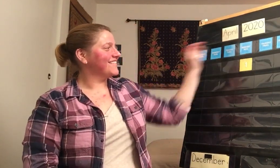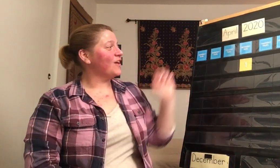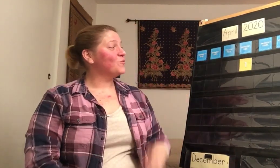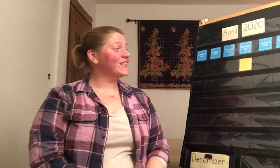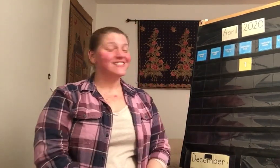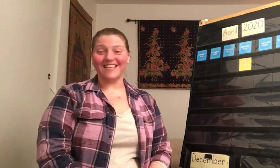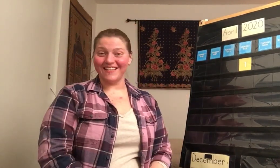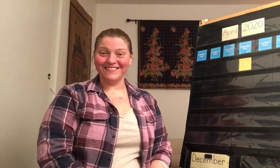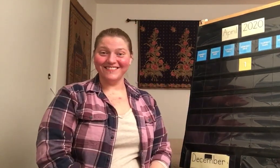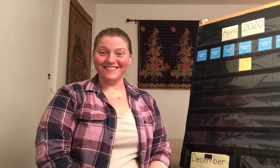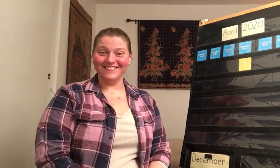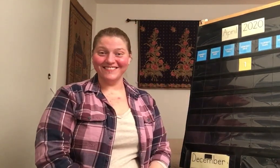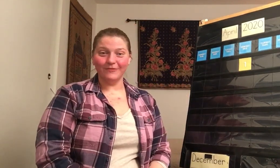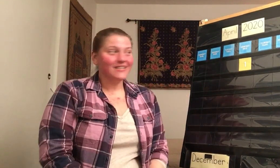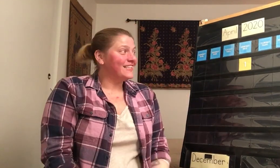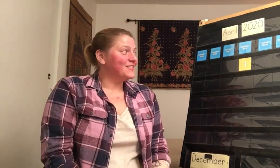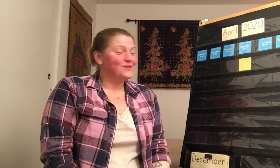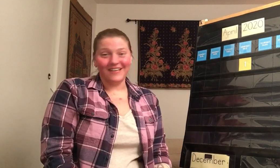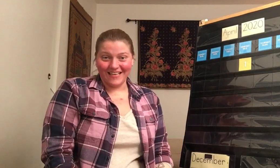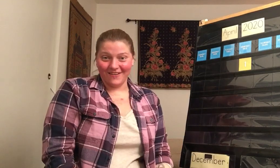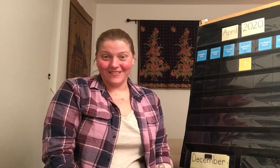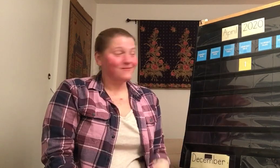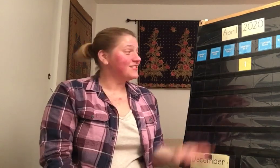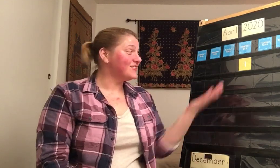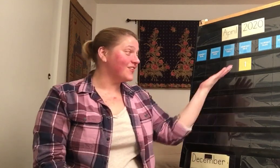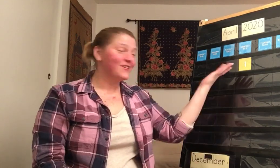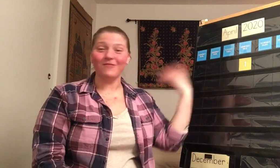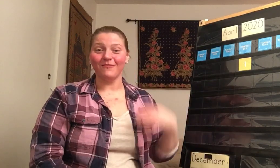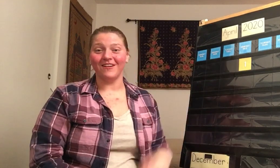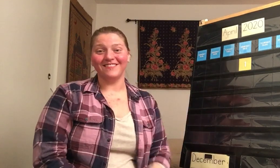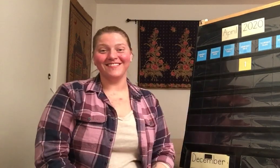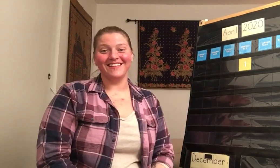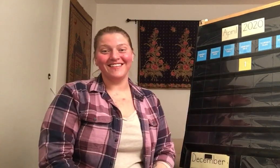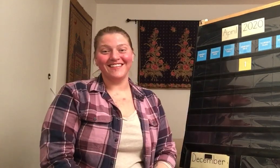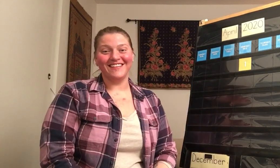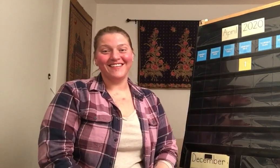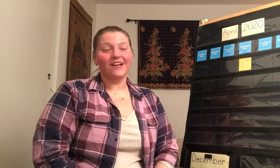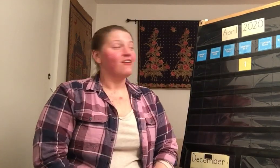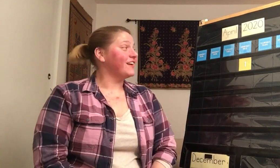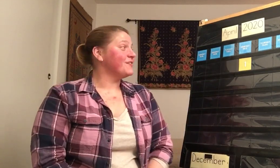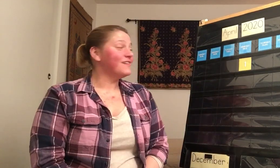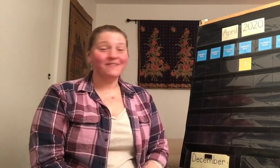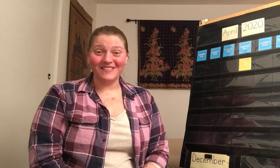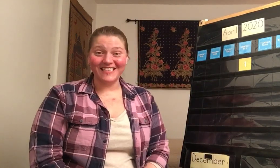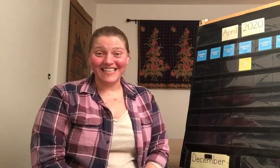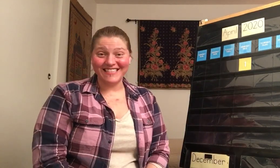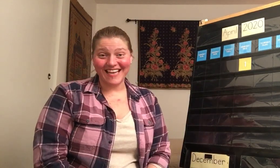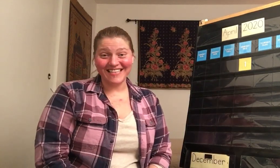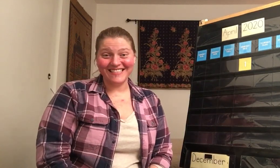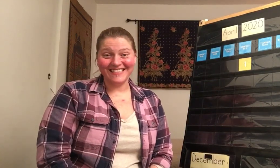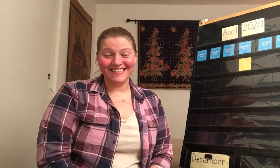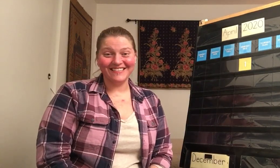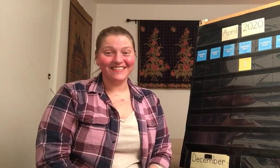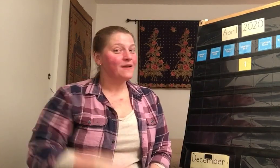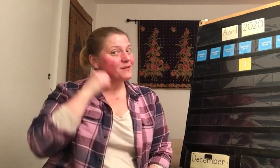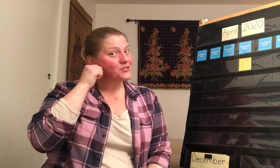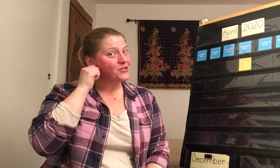on Wednesday. We didn't need to do any counting. We just started with one. All right, are you ready for today's date? Make sure you